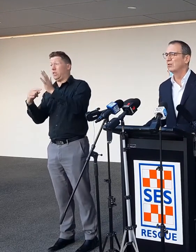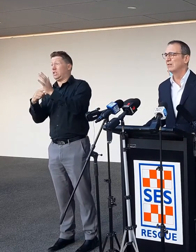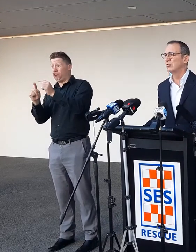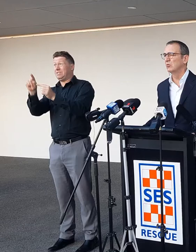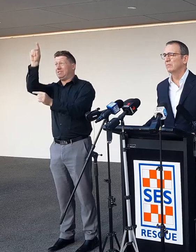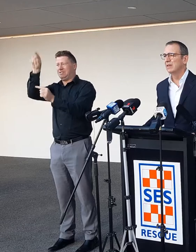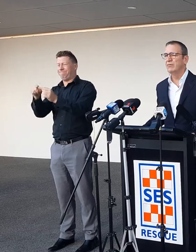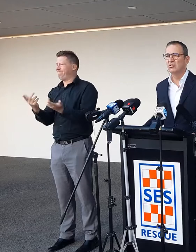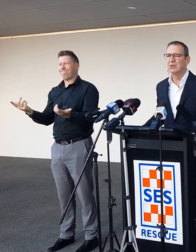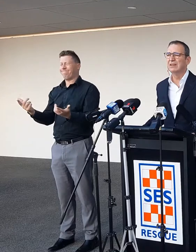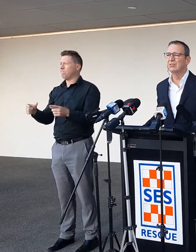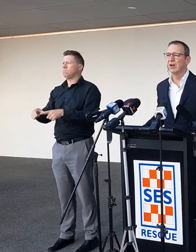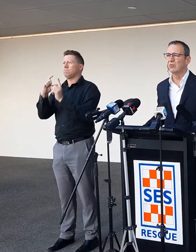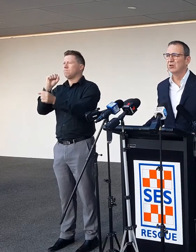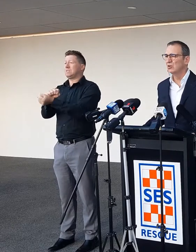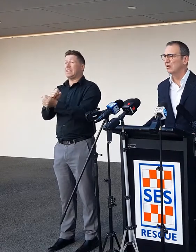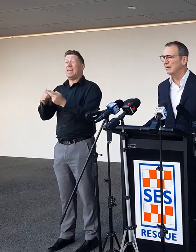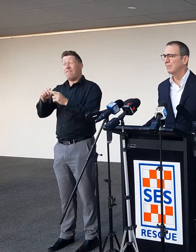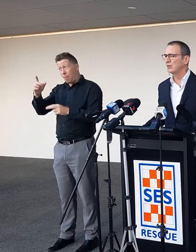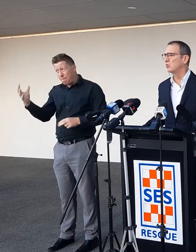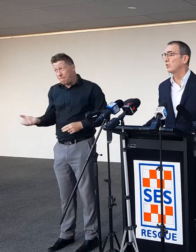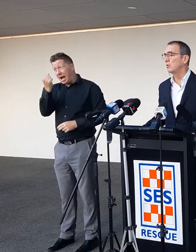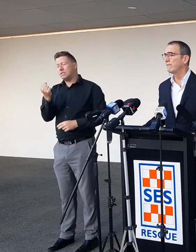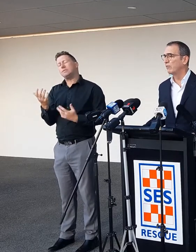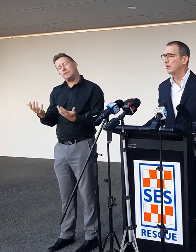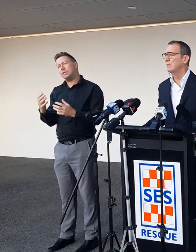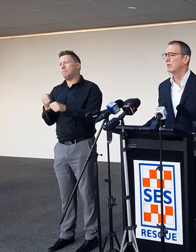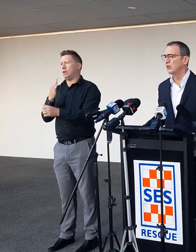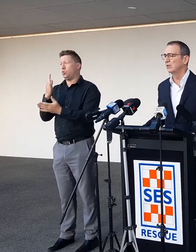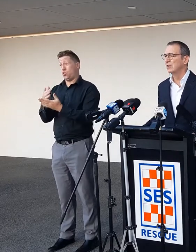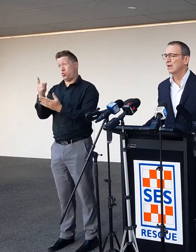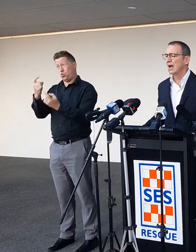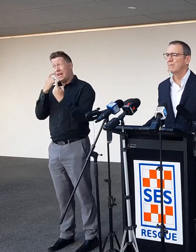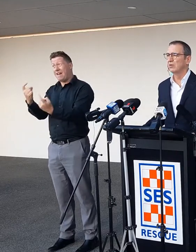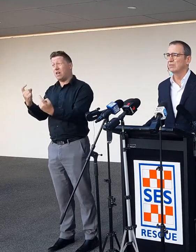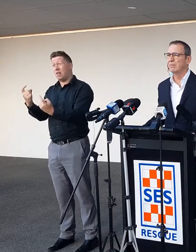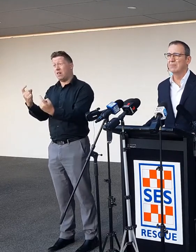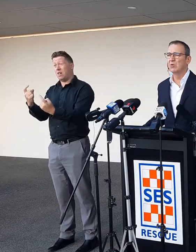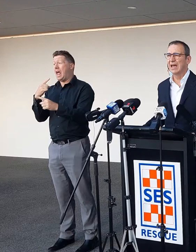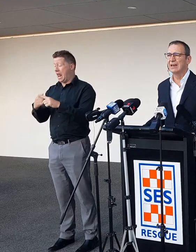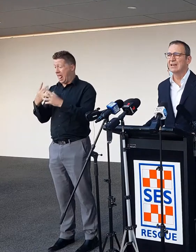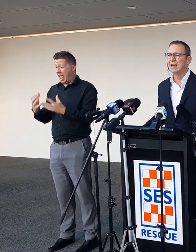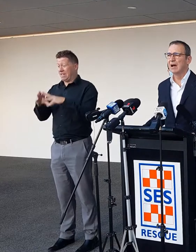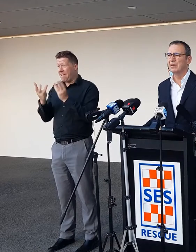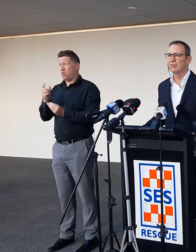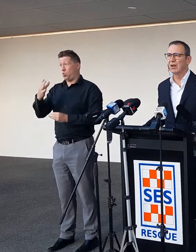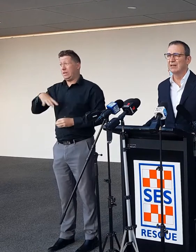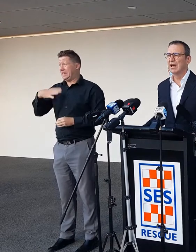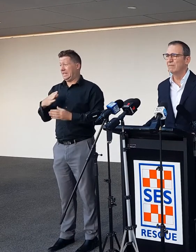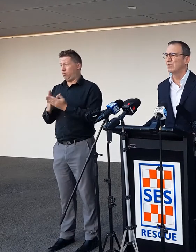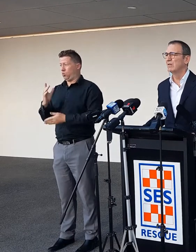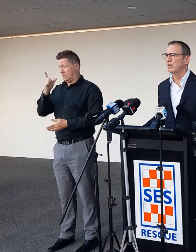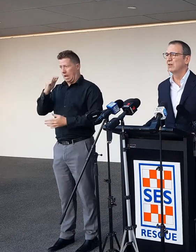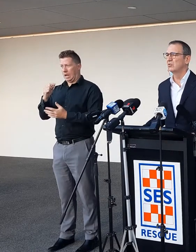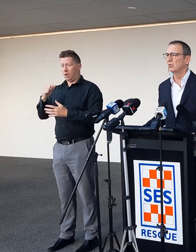very, very difficult. If you do need to travel, you need to make sure that you are fully provisioned because people can be stranded